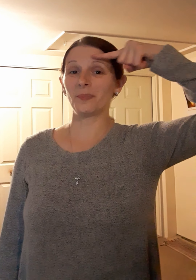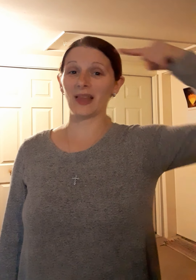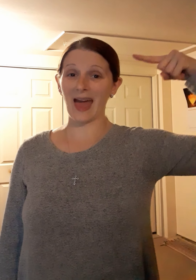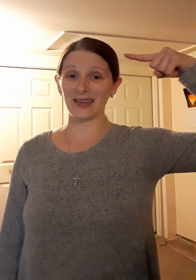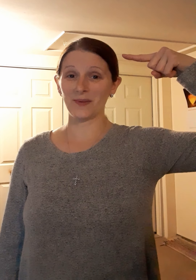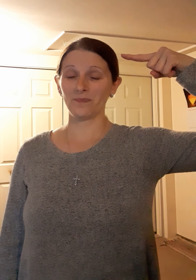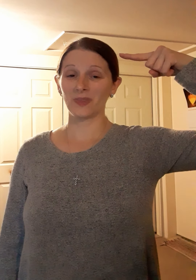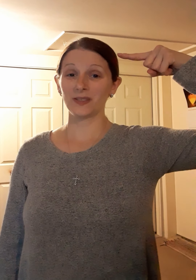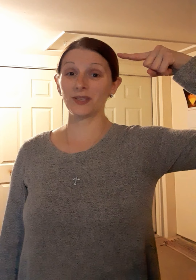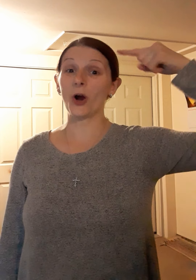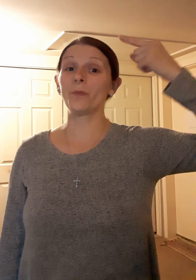Black. So,